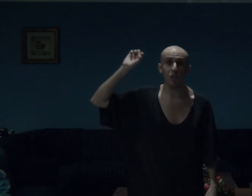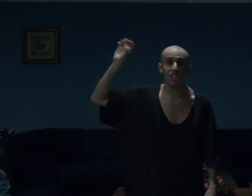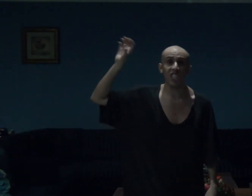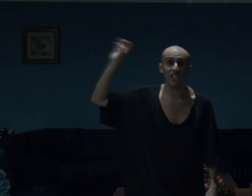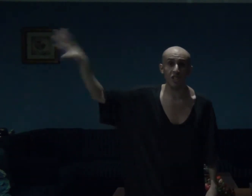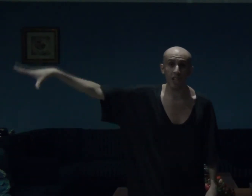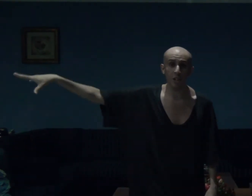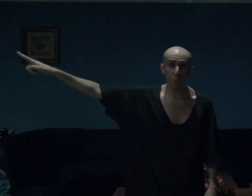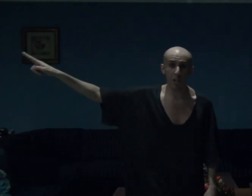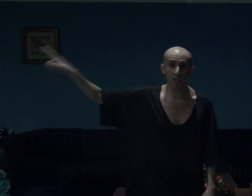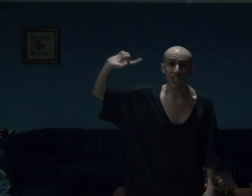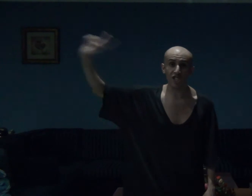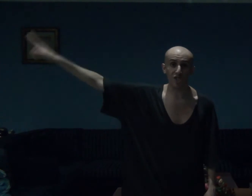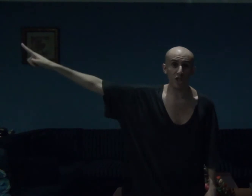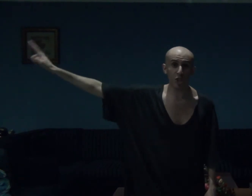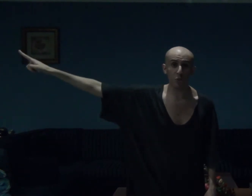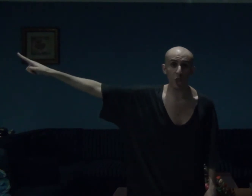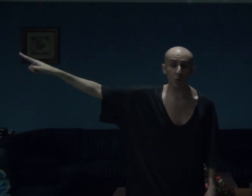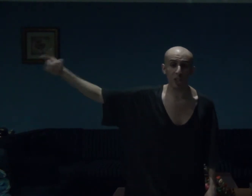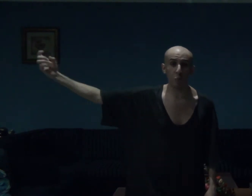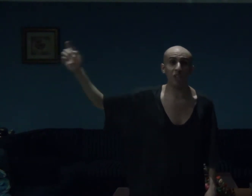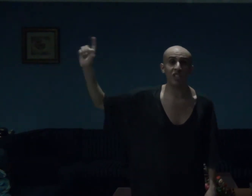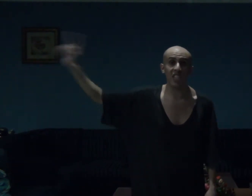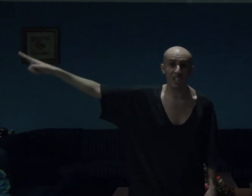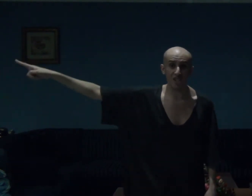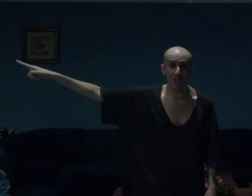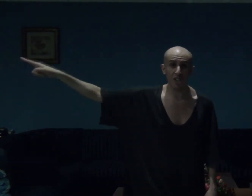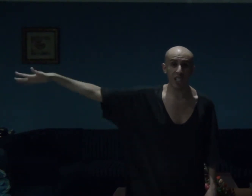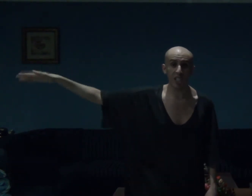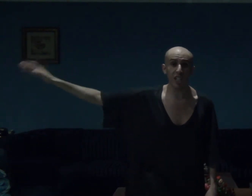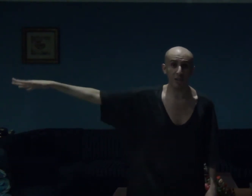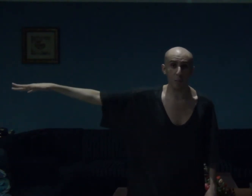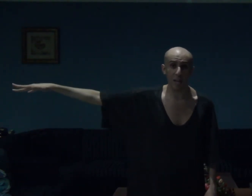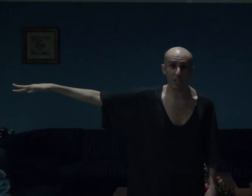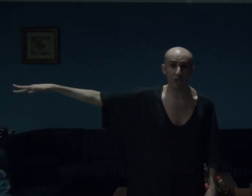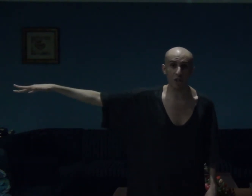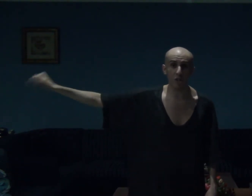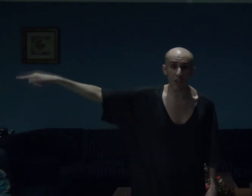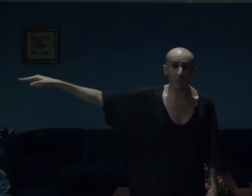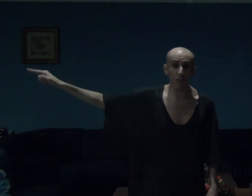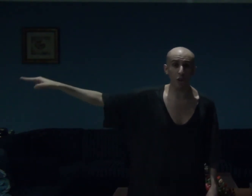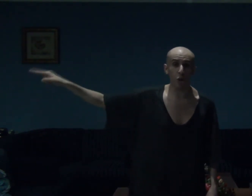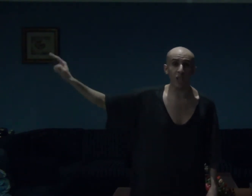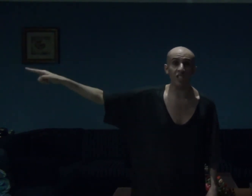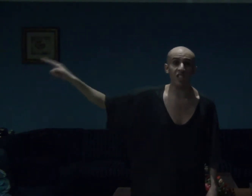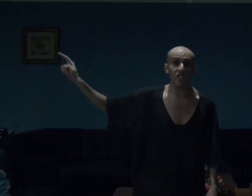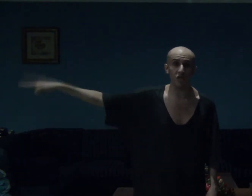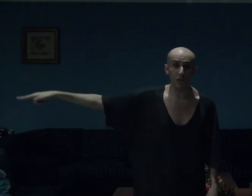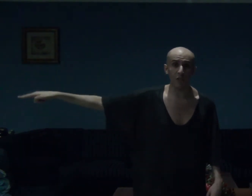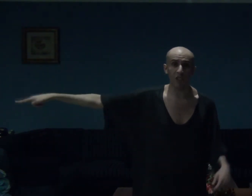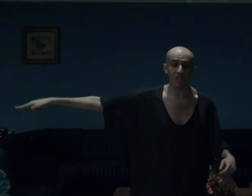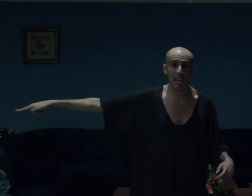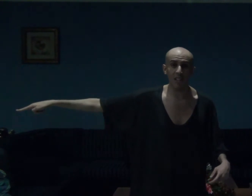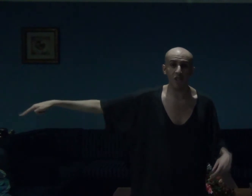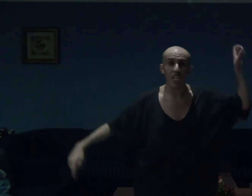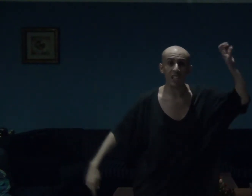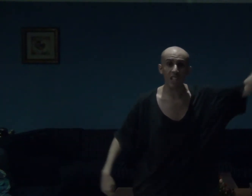he had done, but he does not regret what he had done, killing the bastard, even though he did deserve it, and he had